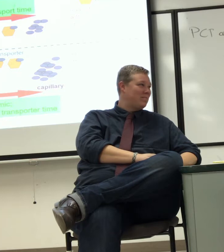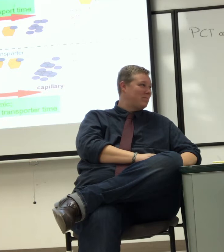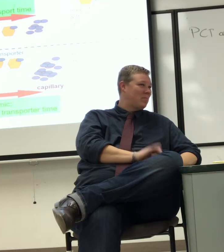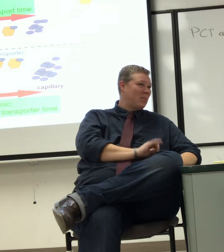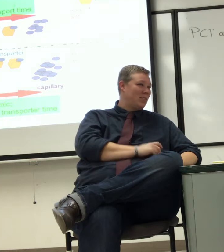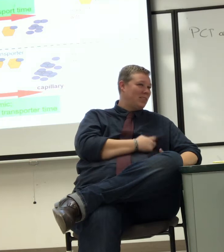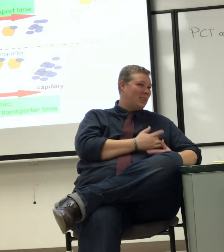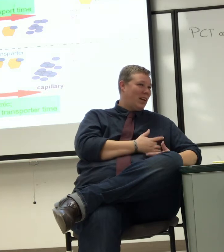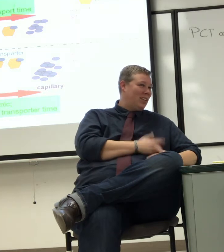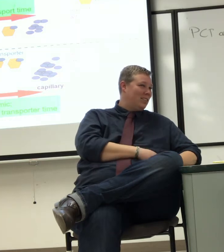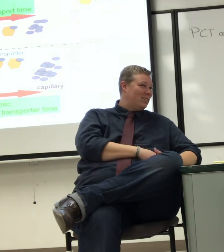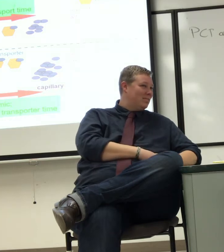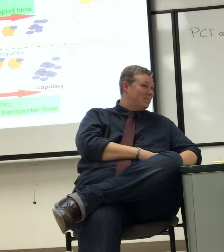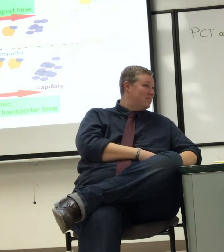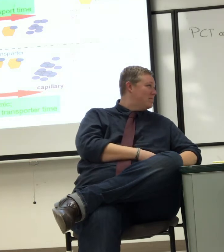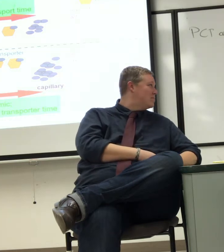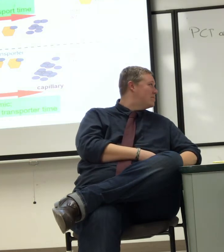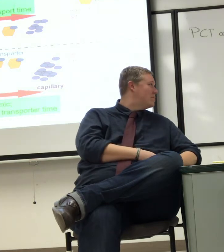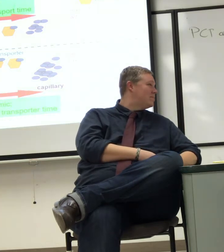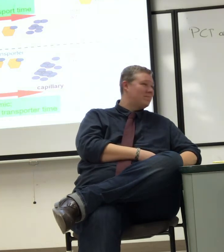parentheses.